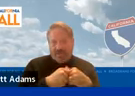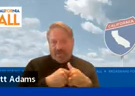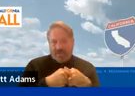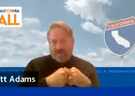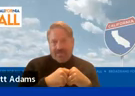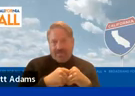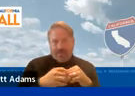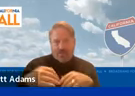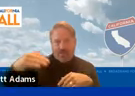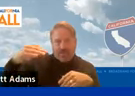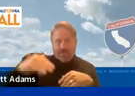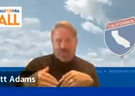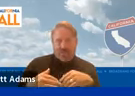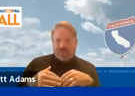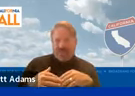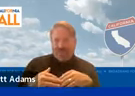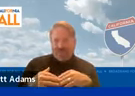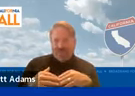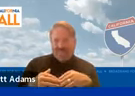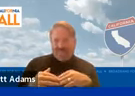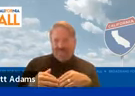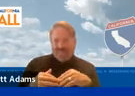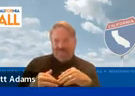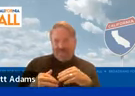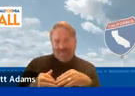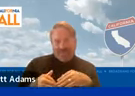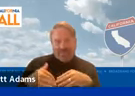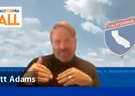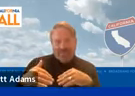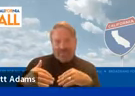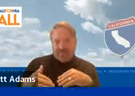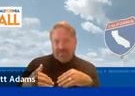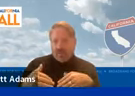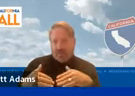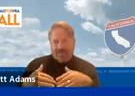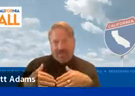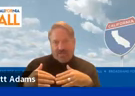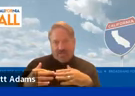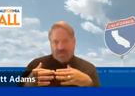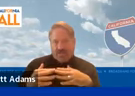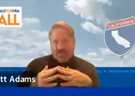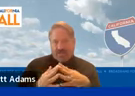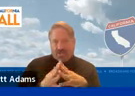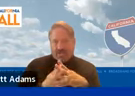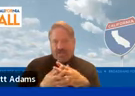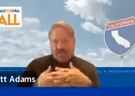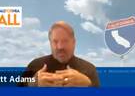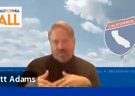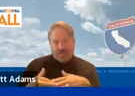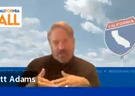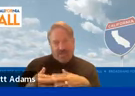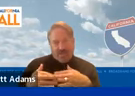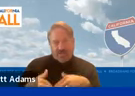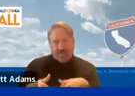what Lisa said, the organizations, you know, you've got the Fed, this multiple state agencies that are working on